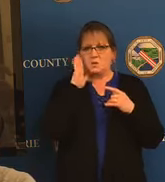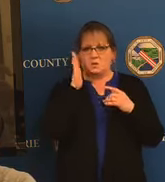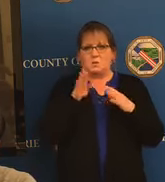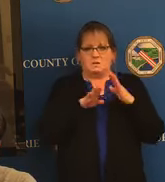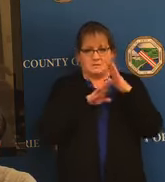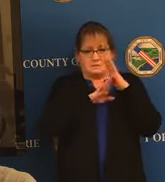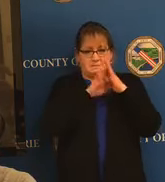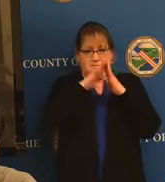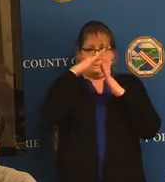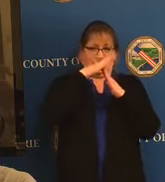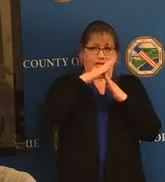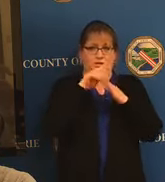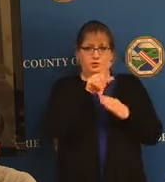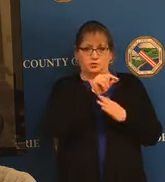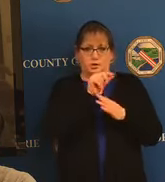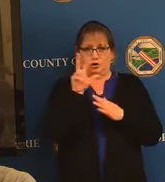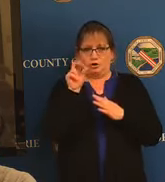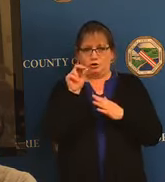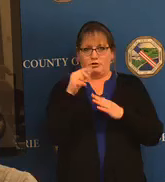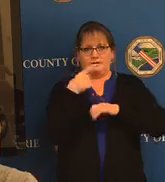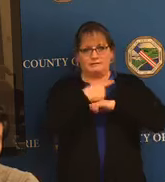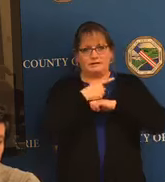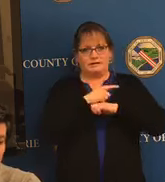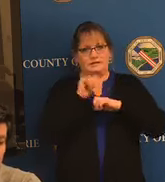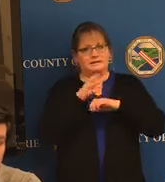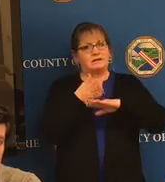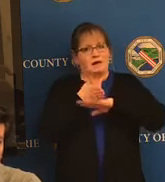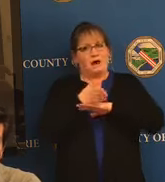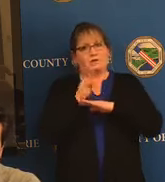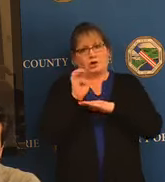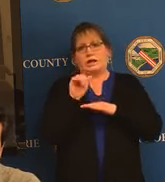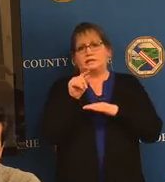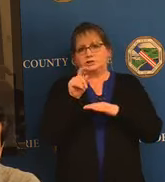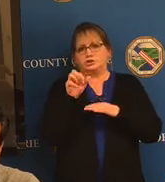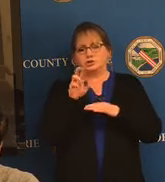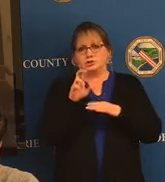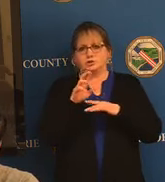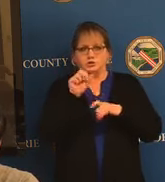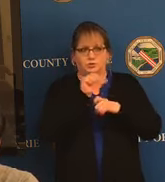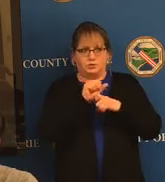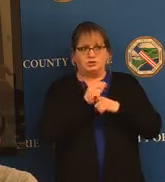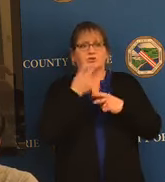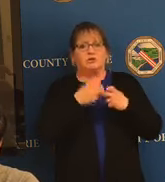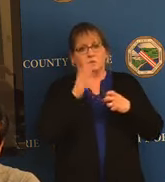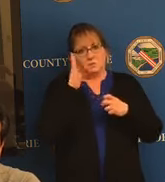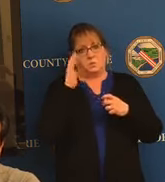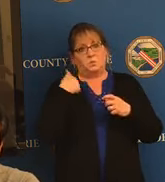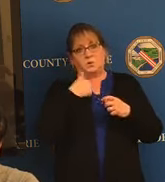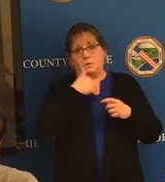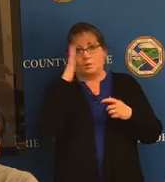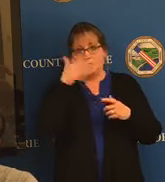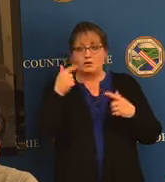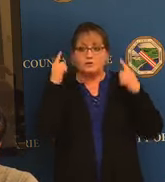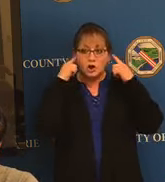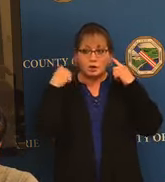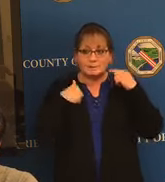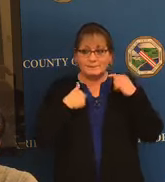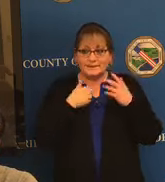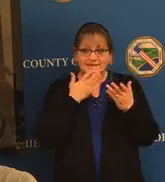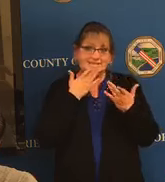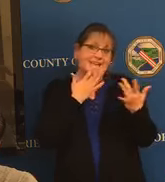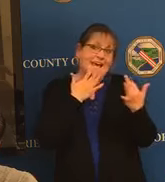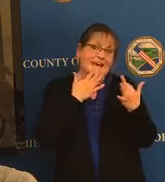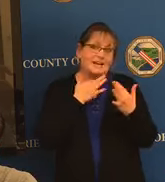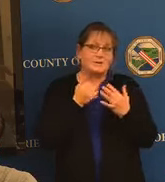30 days, and that, of course, is post-Easter. So I want everyone to understand we're going to be working hard. You've heard me sing a song or